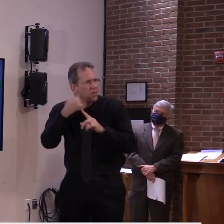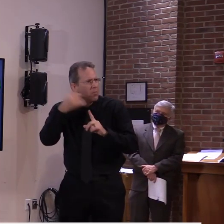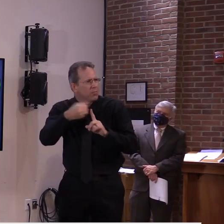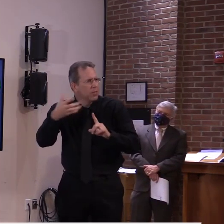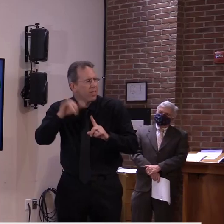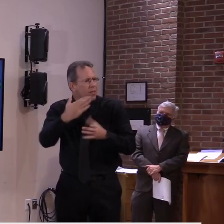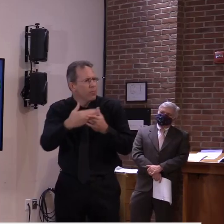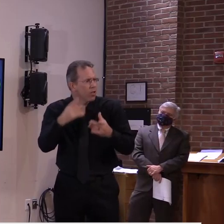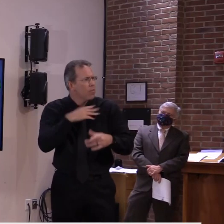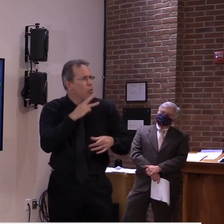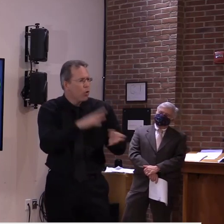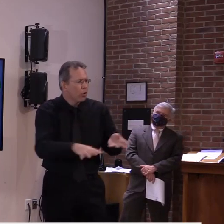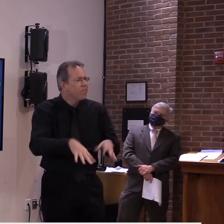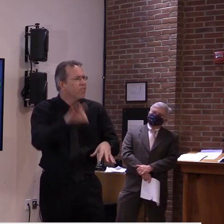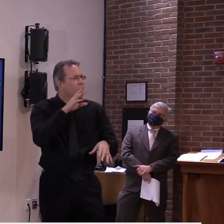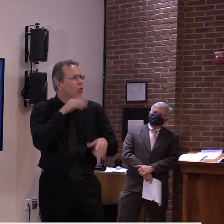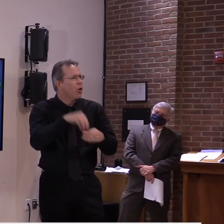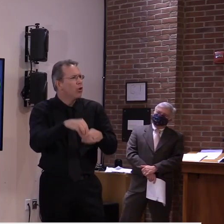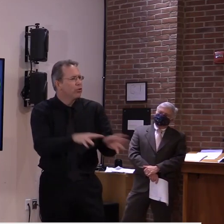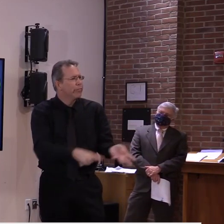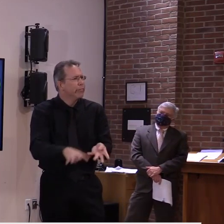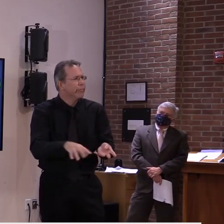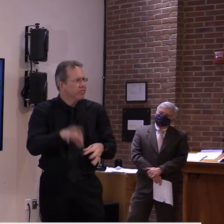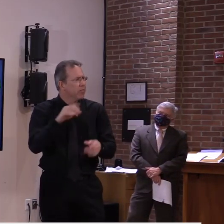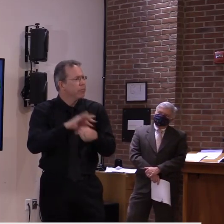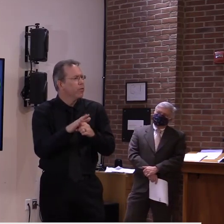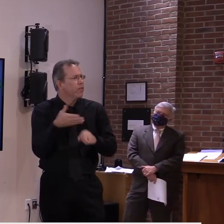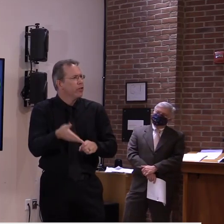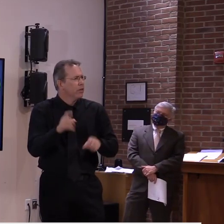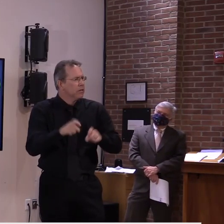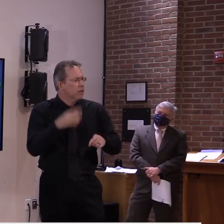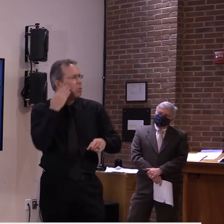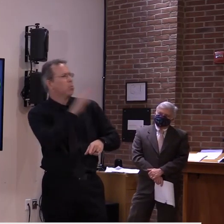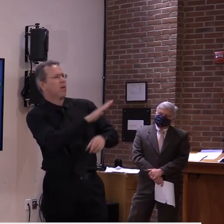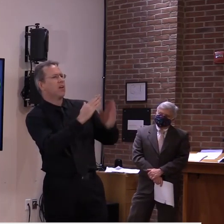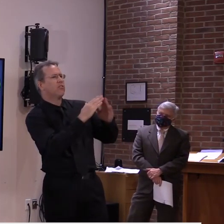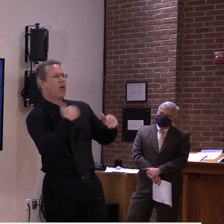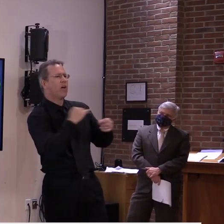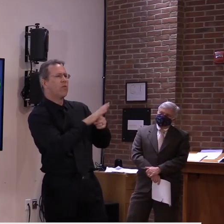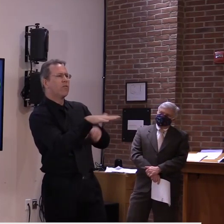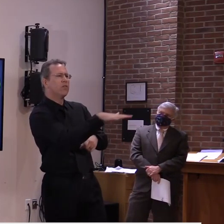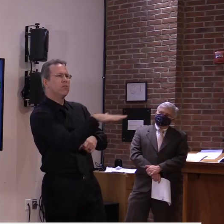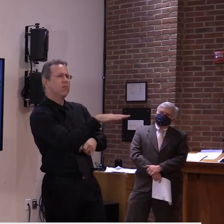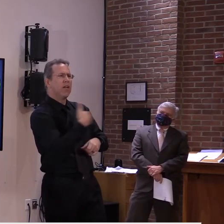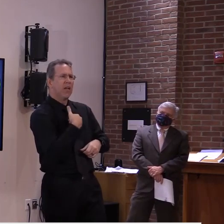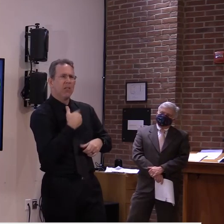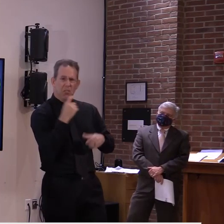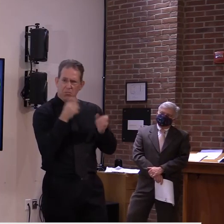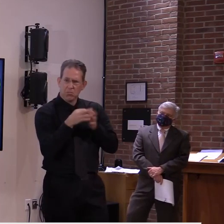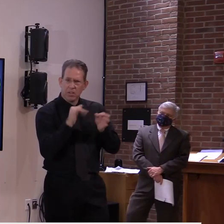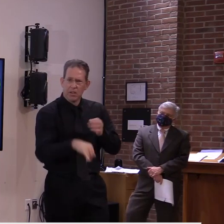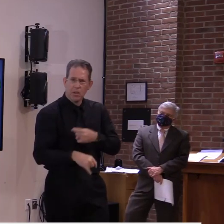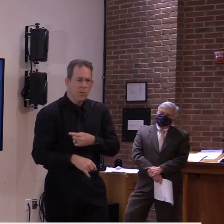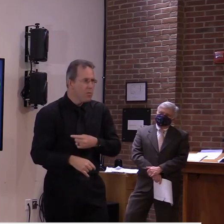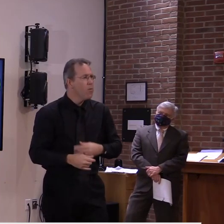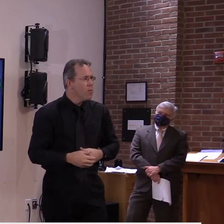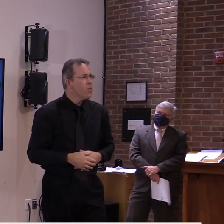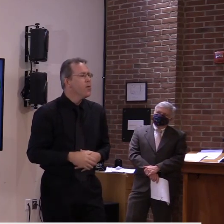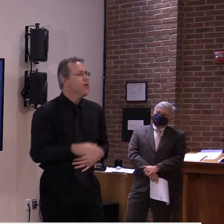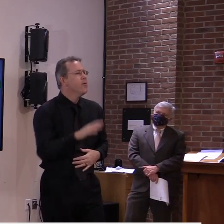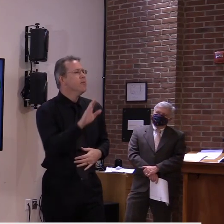Thanks, Stuart, for that question. Put it into context for everybody. wastewater sampling we've talked about